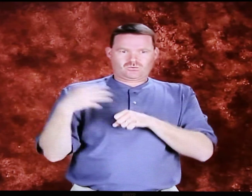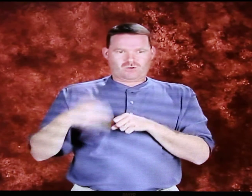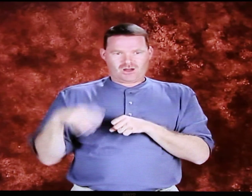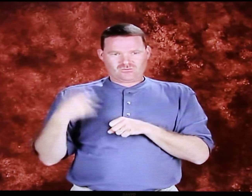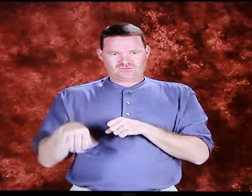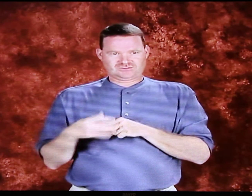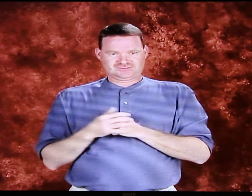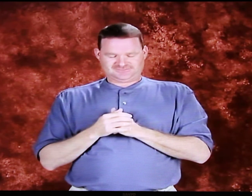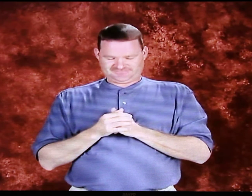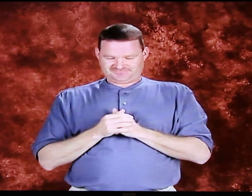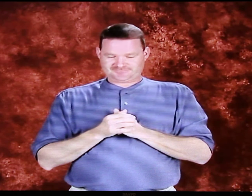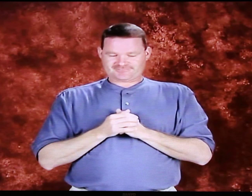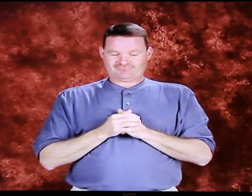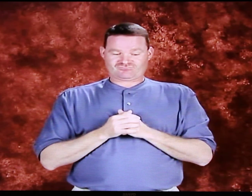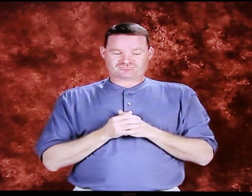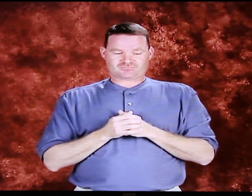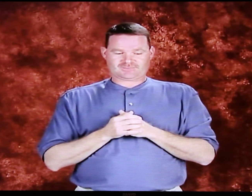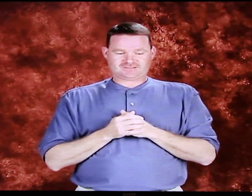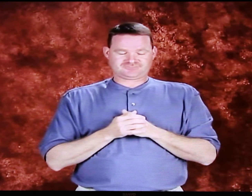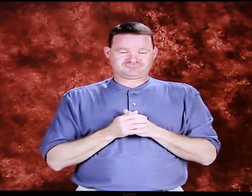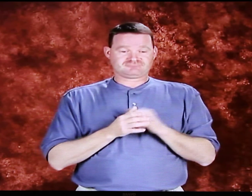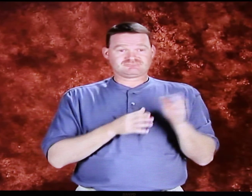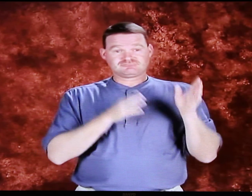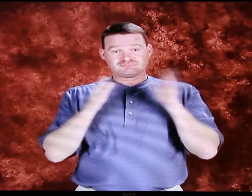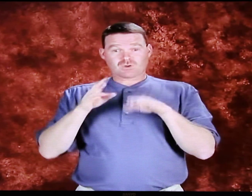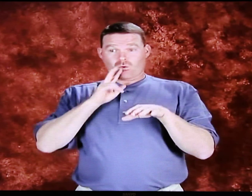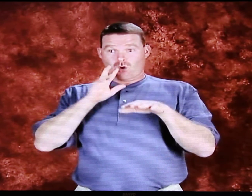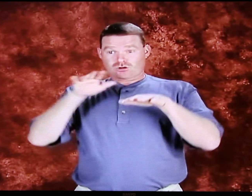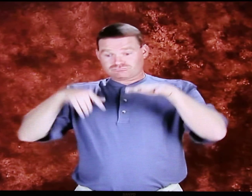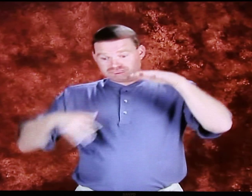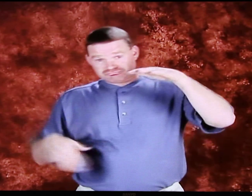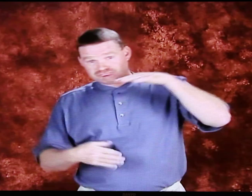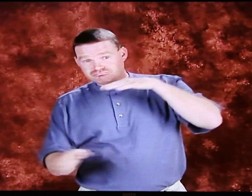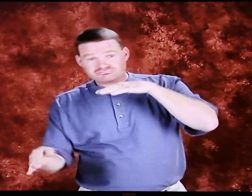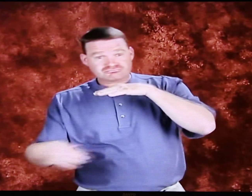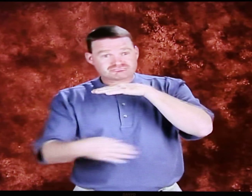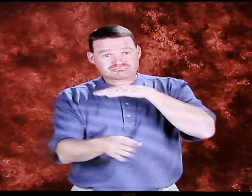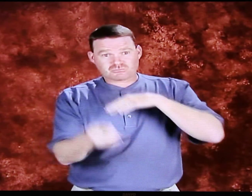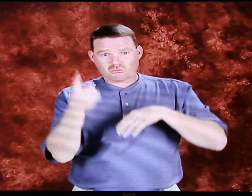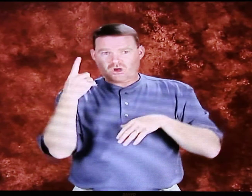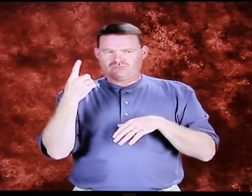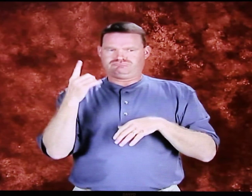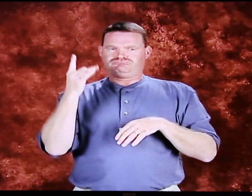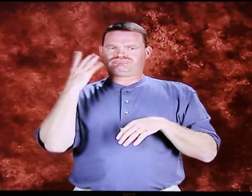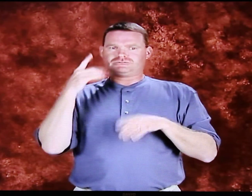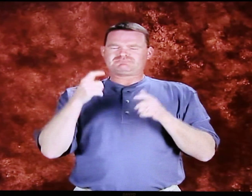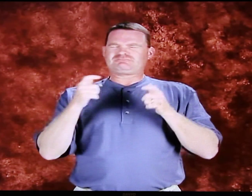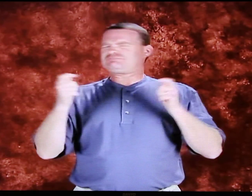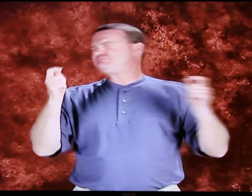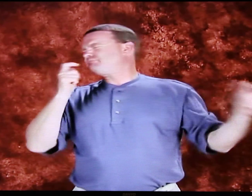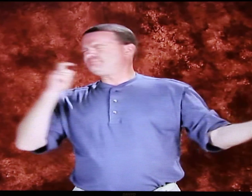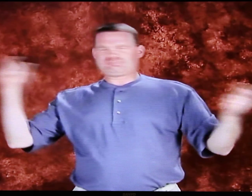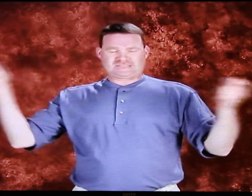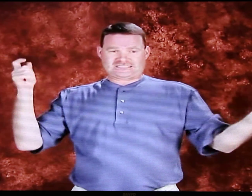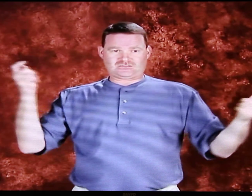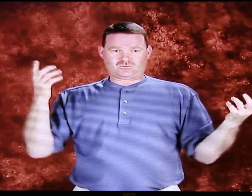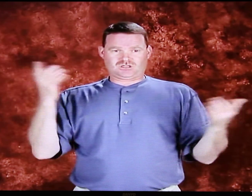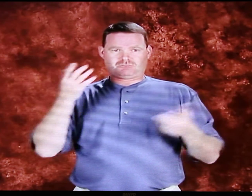You know, and there's so much ocean in the world. And so then if we also look at, there's